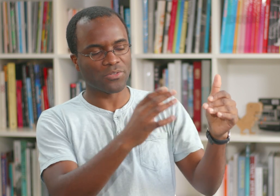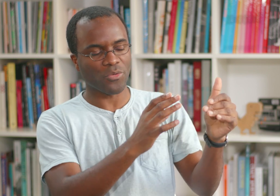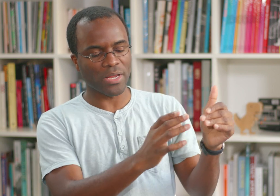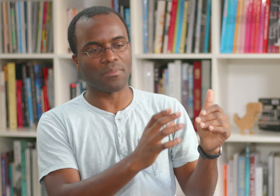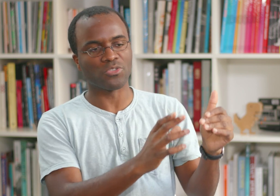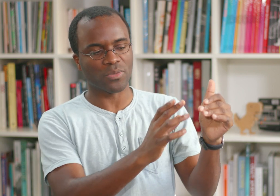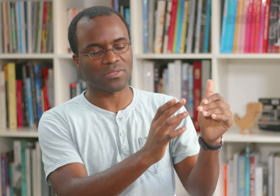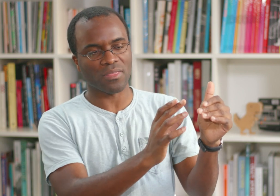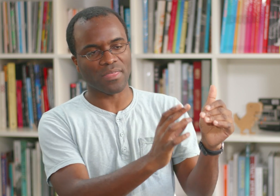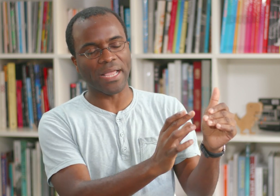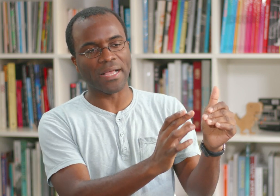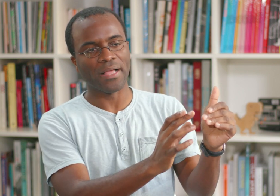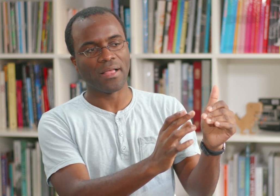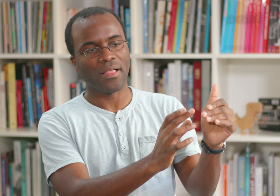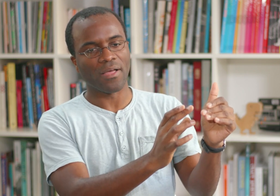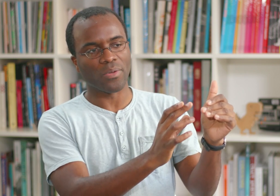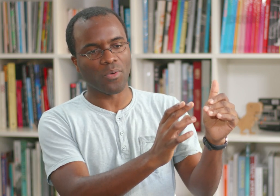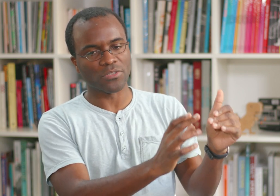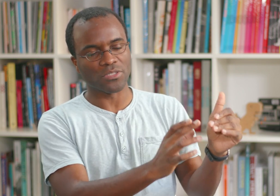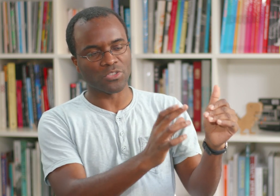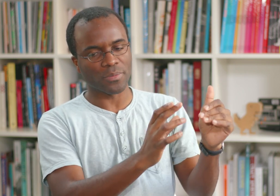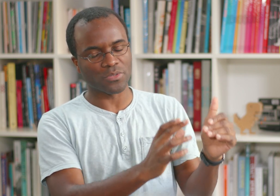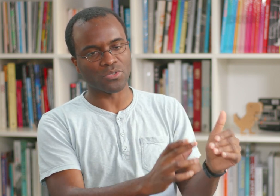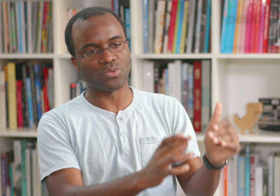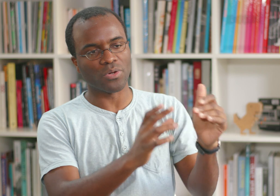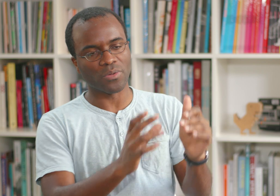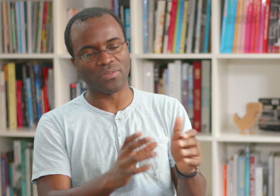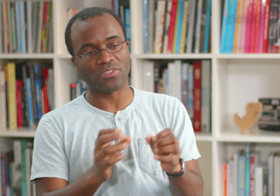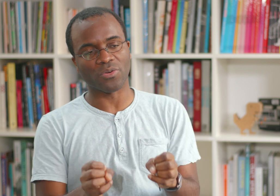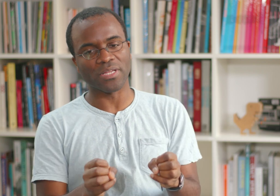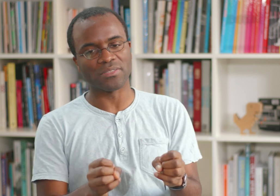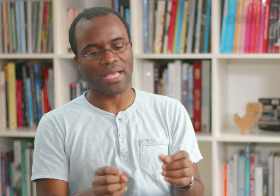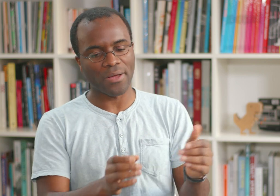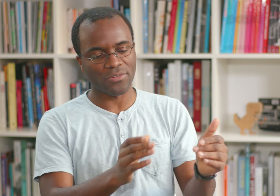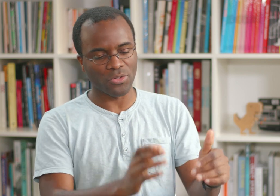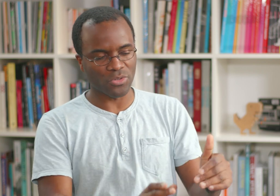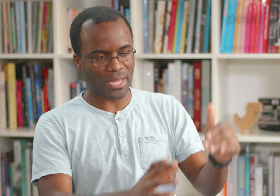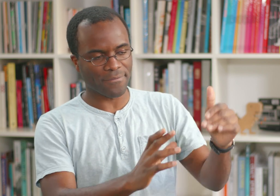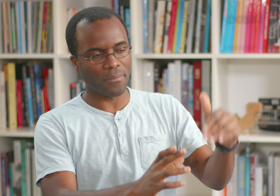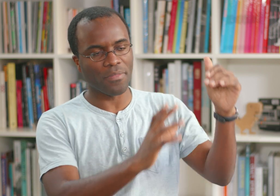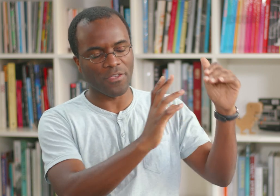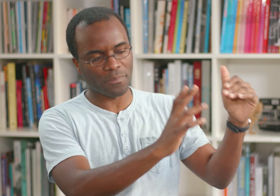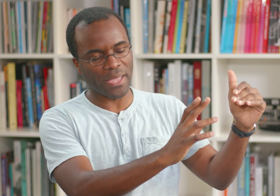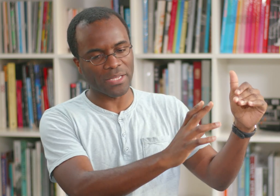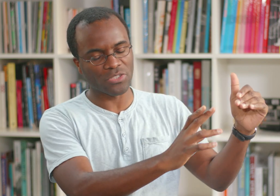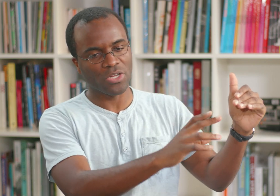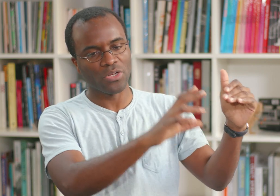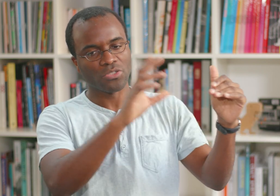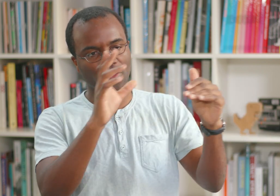screen module what is the thing that we want the user to be able to do on all of these screens how does the user get from this page to